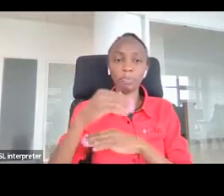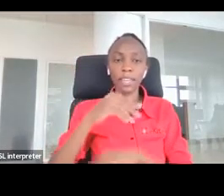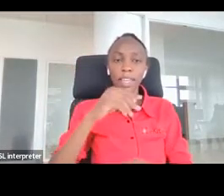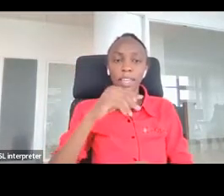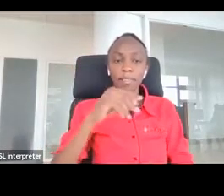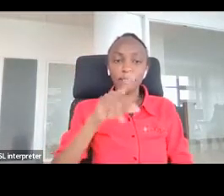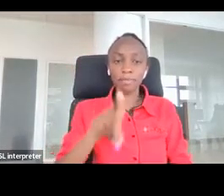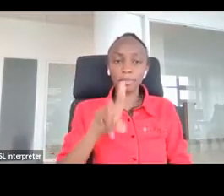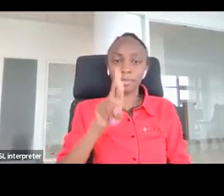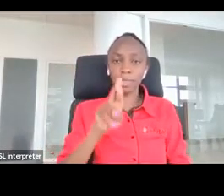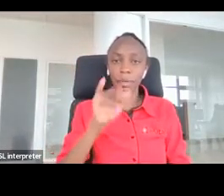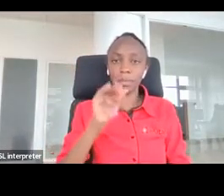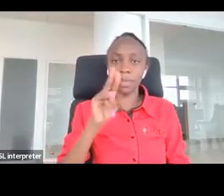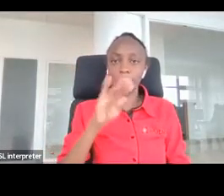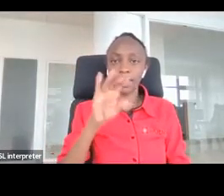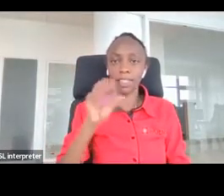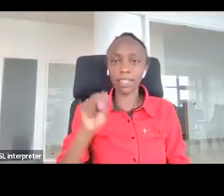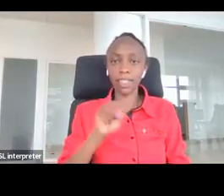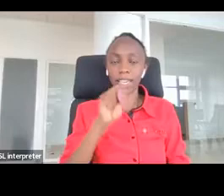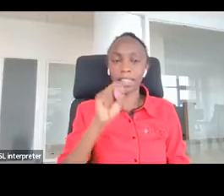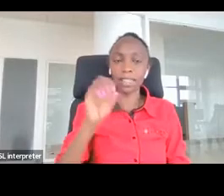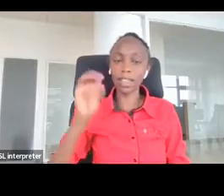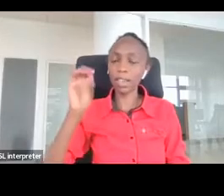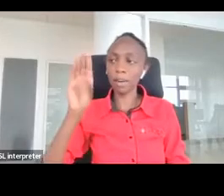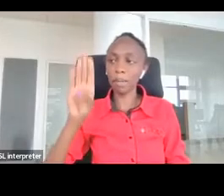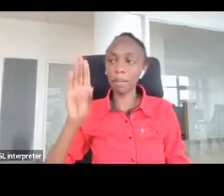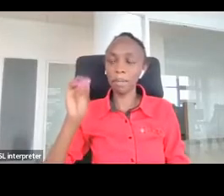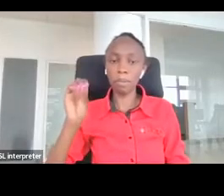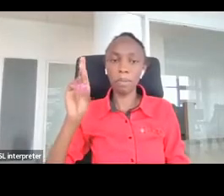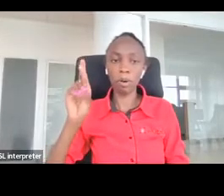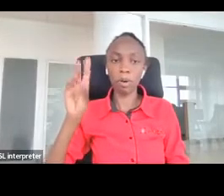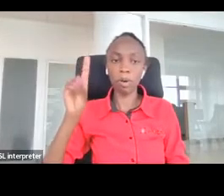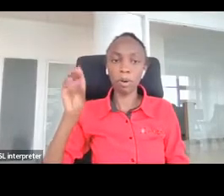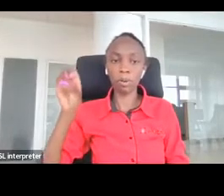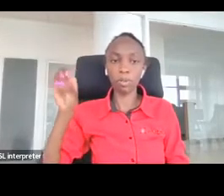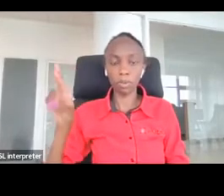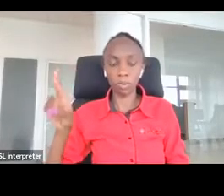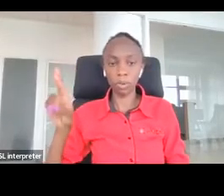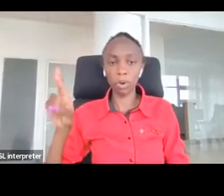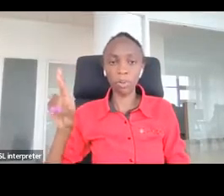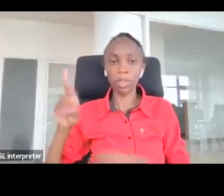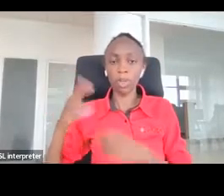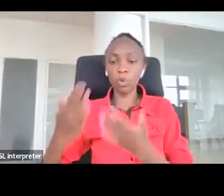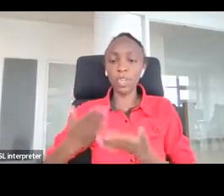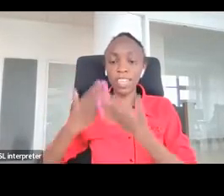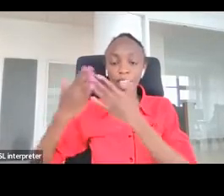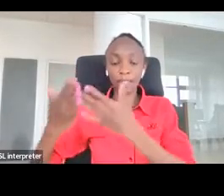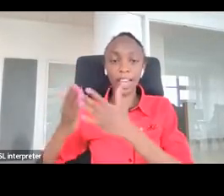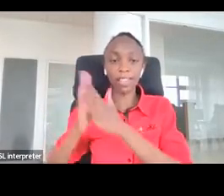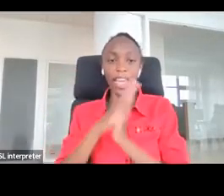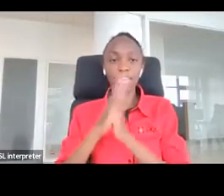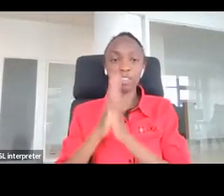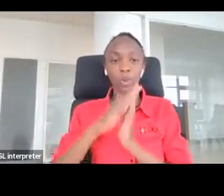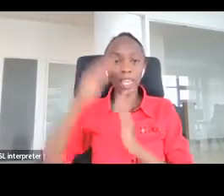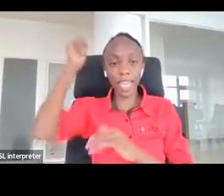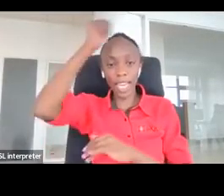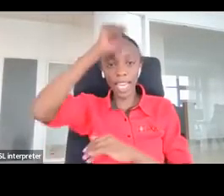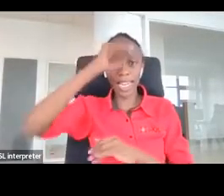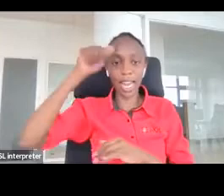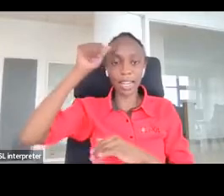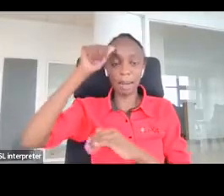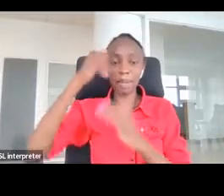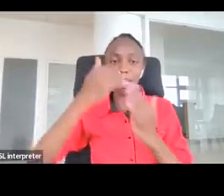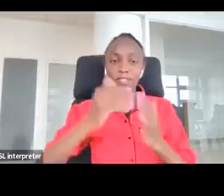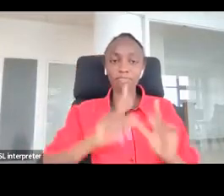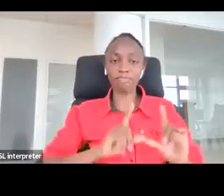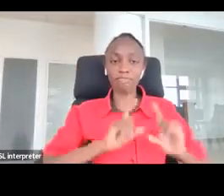printed copy of the winning Arabic essay from this year's competition. So we were very happy to